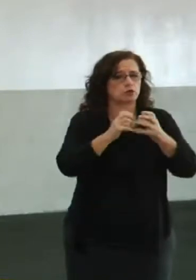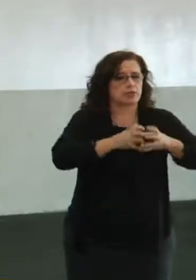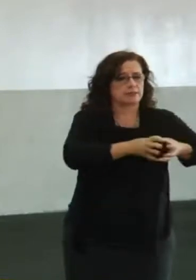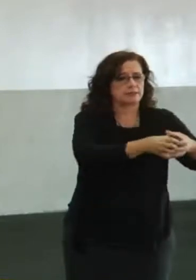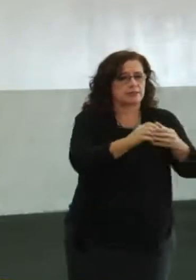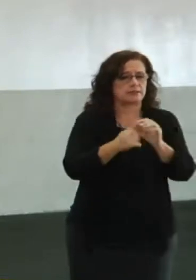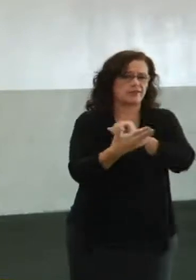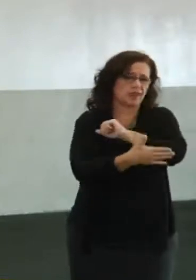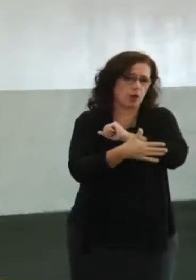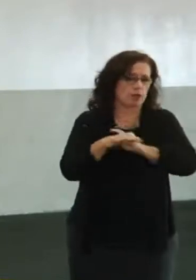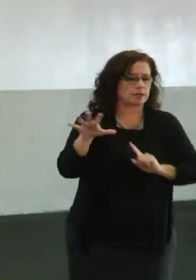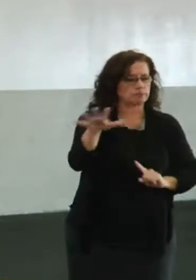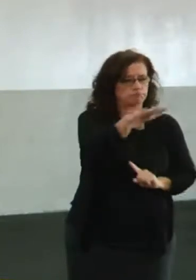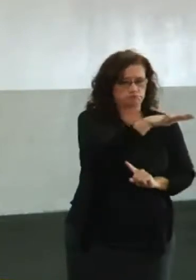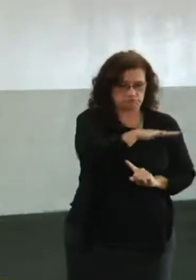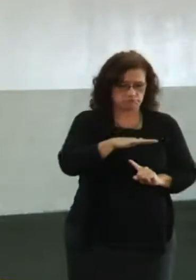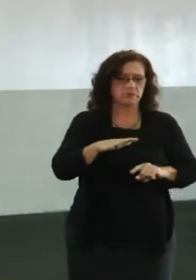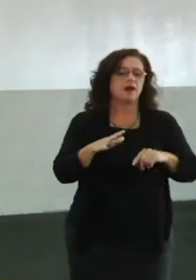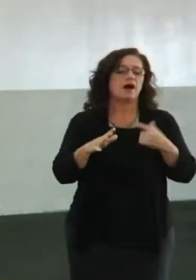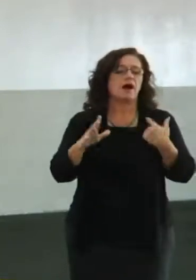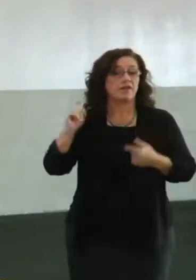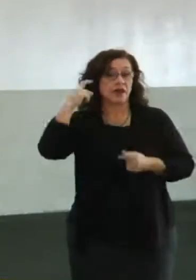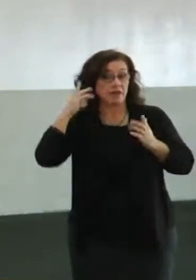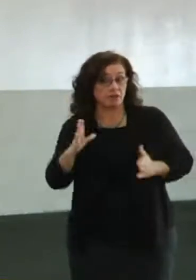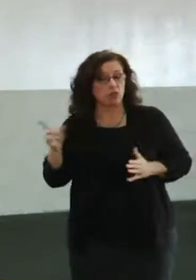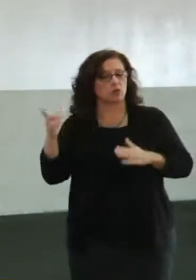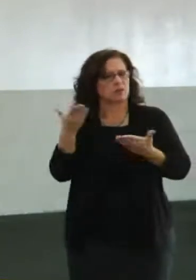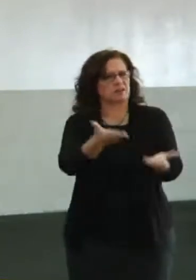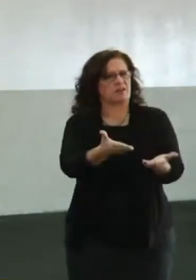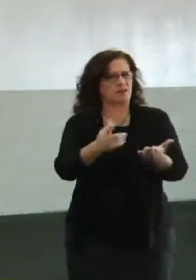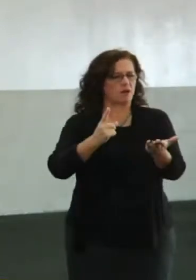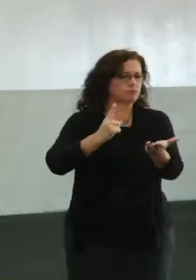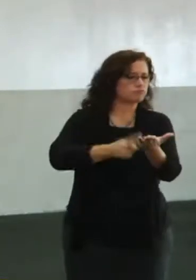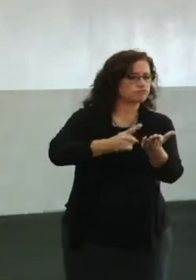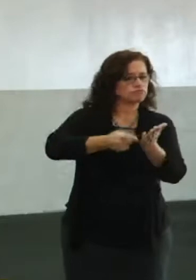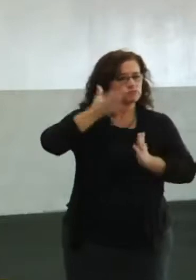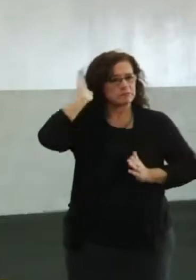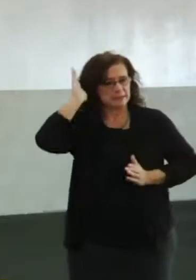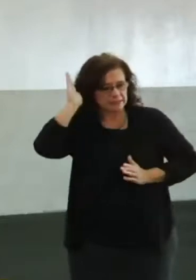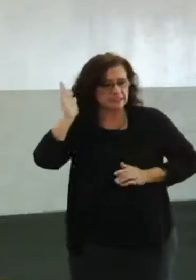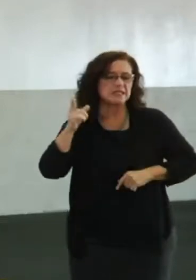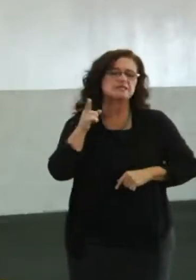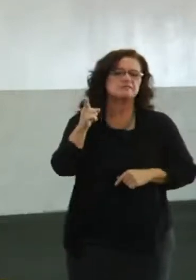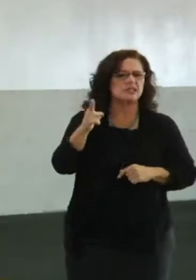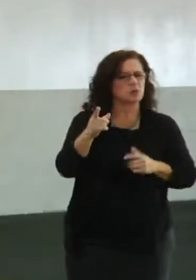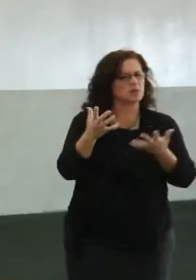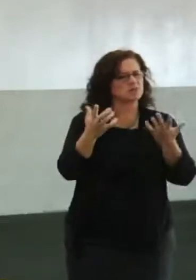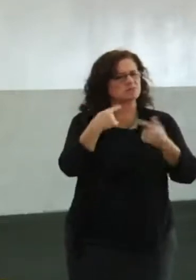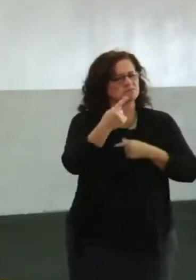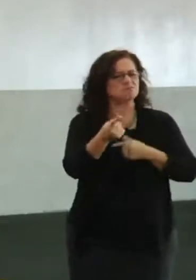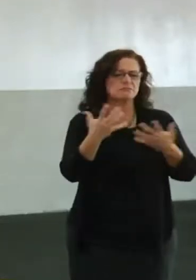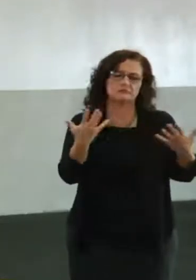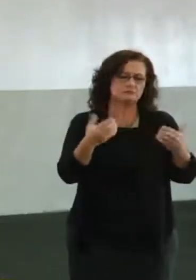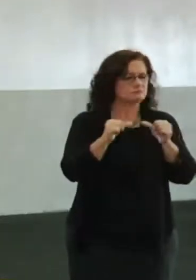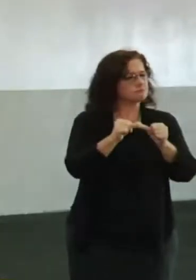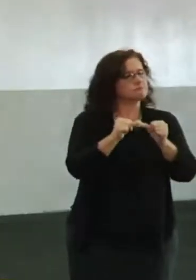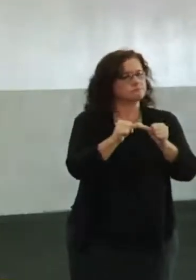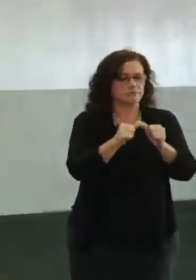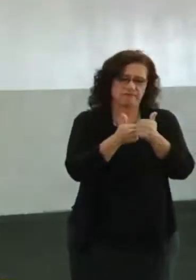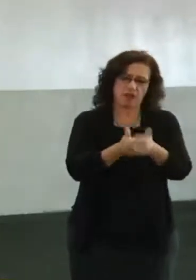same things, about making sure we're taking the precautions that we need, and also thanking everyone for following the California